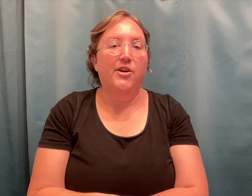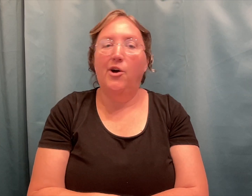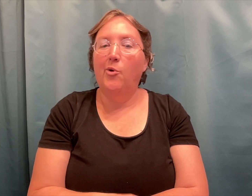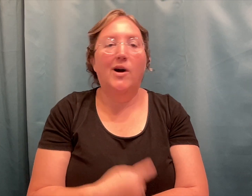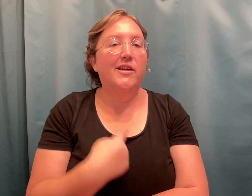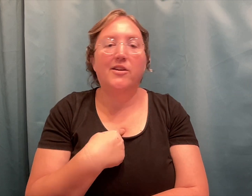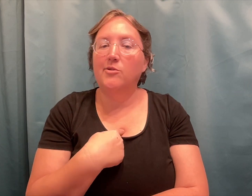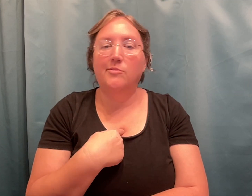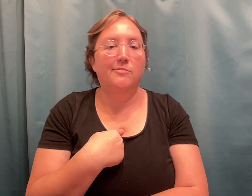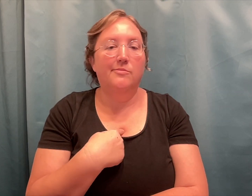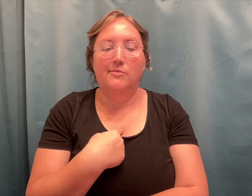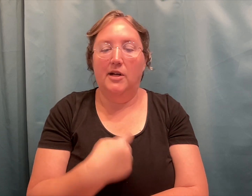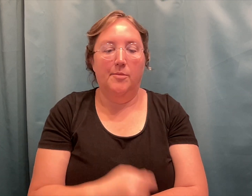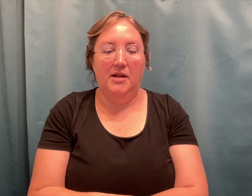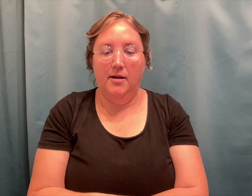No, I don't. Not me.